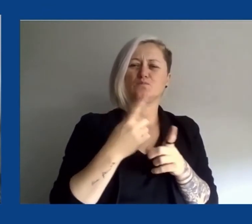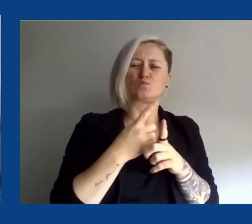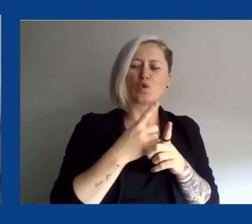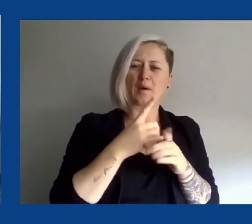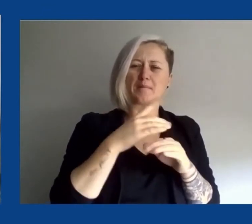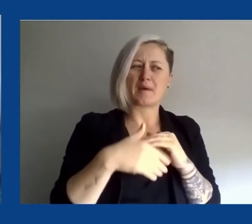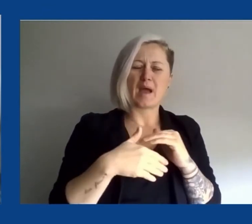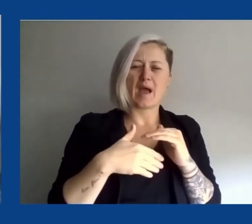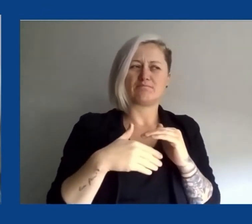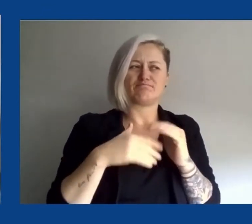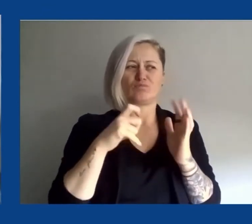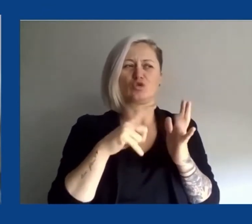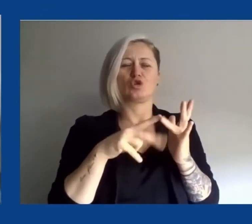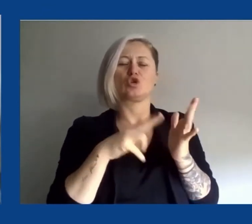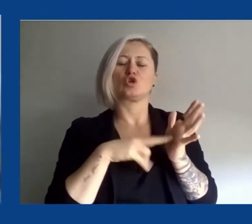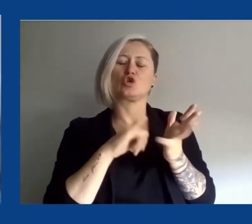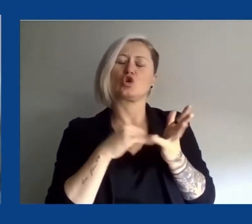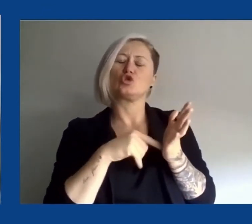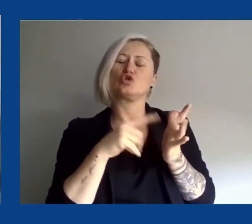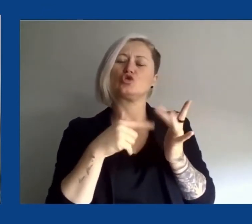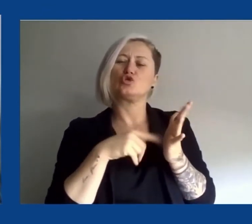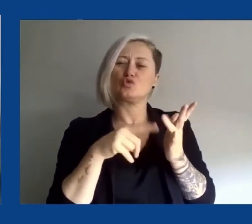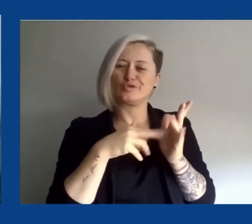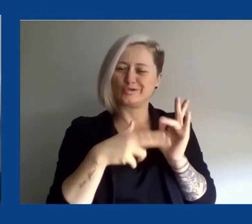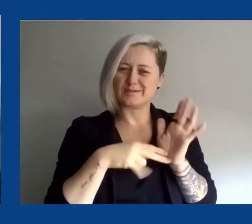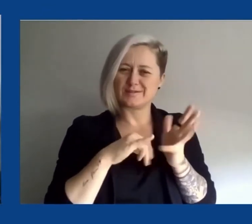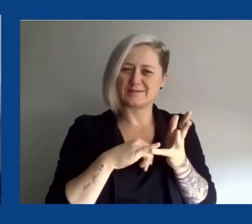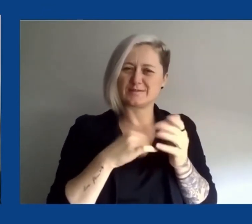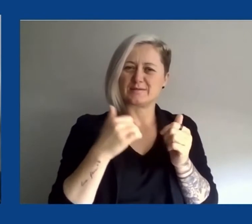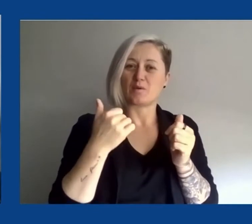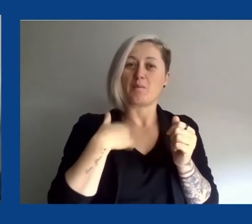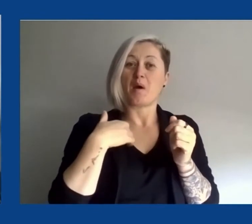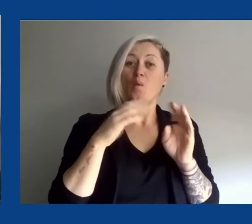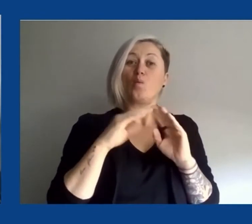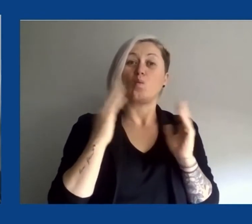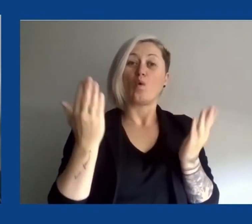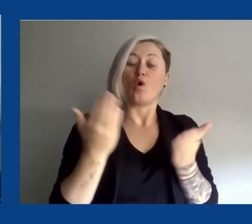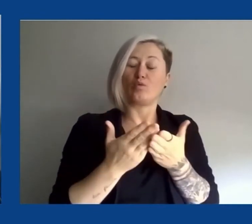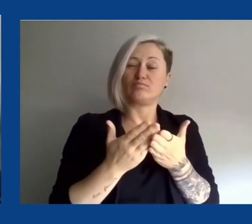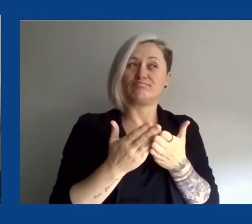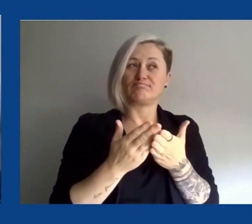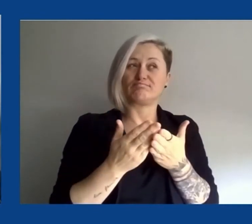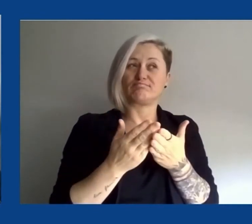constitutions. My world certainly woke up to a lot of